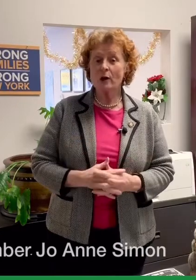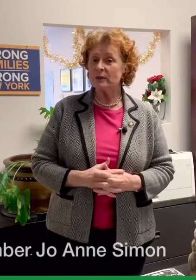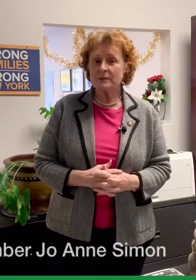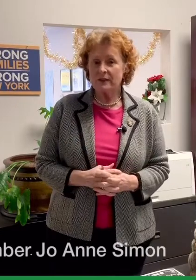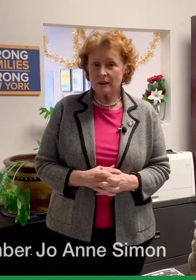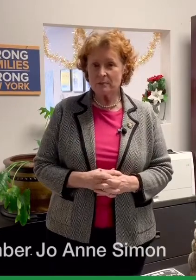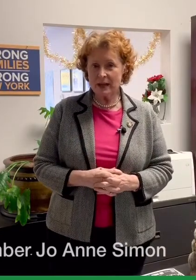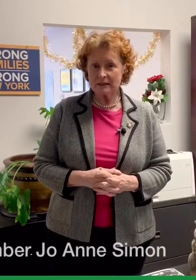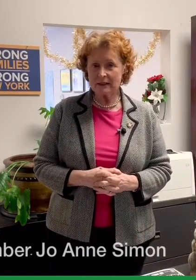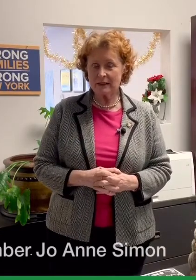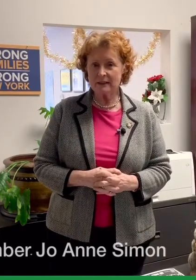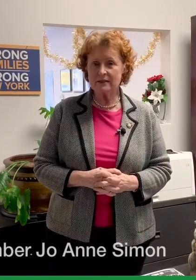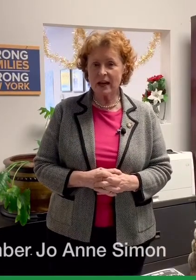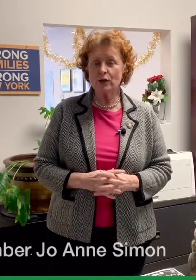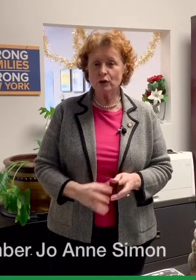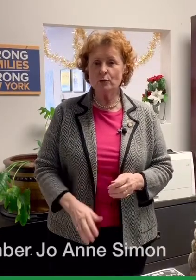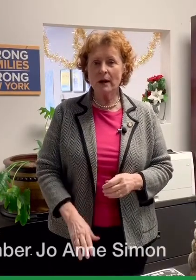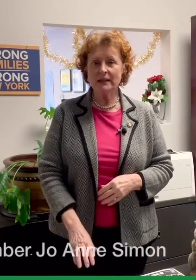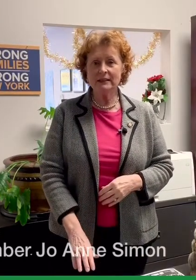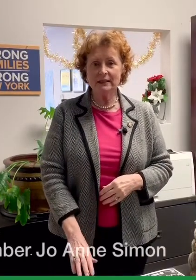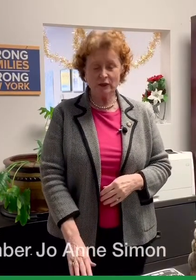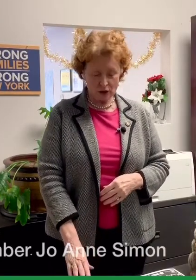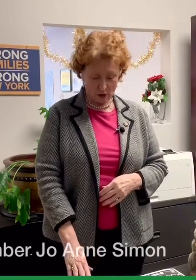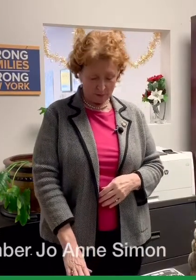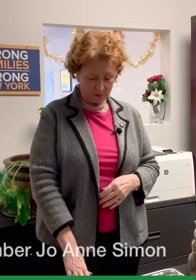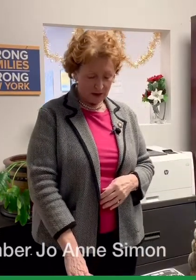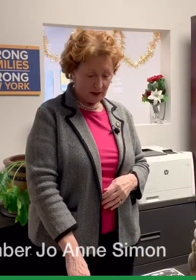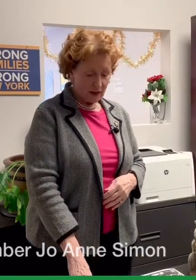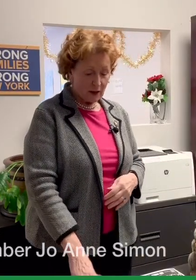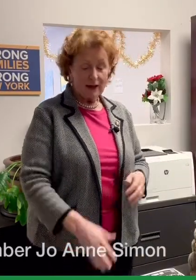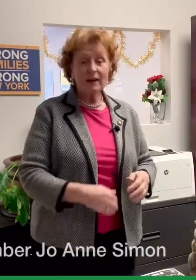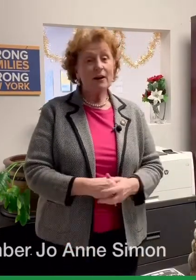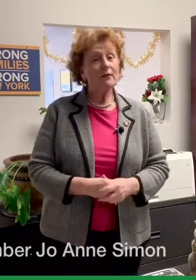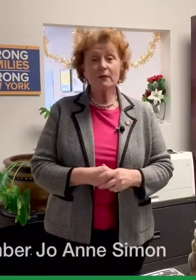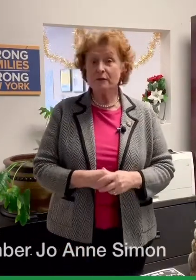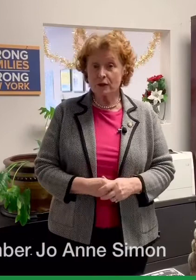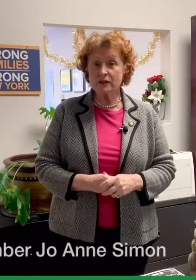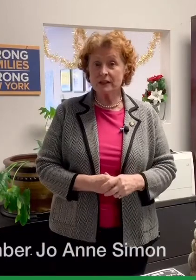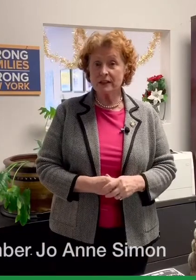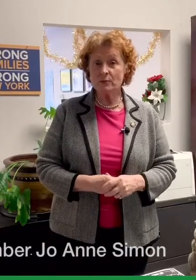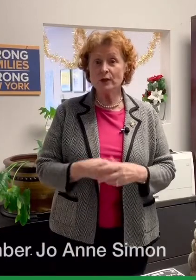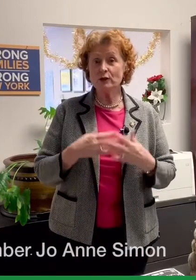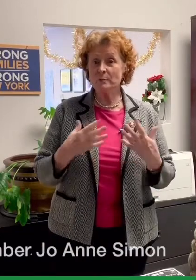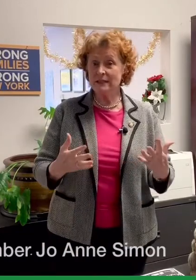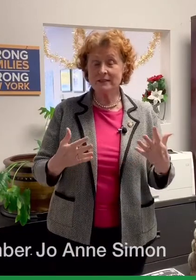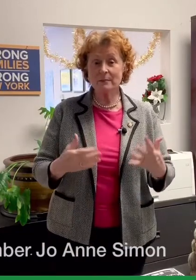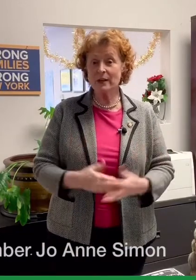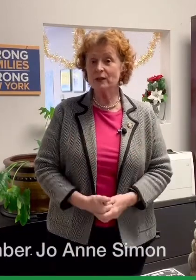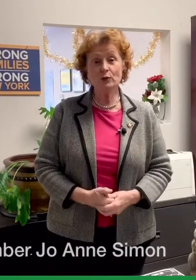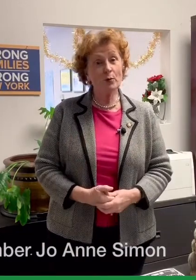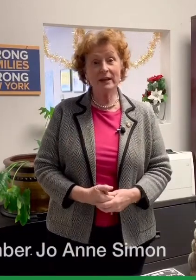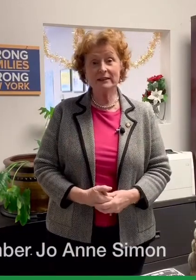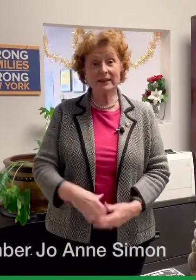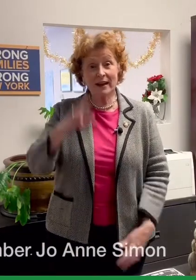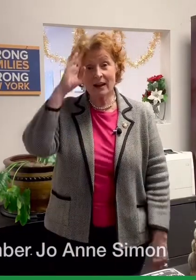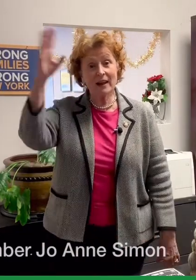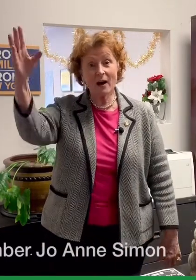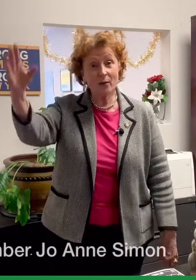some very basic things that you might need to know. The first thing, when you meet somebody, you want to say hello.